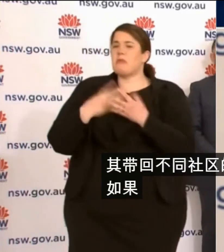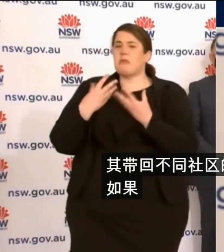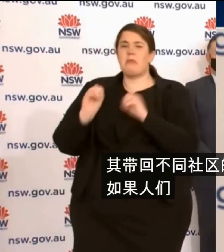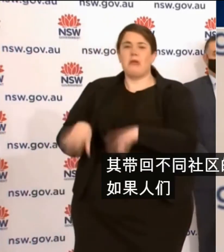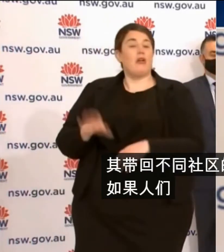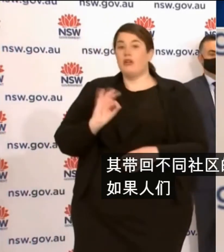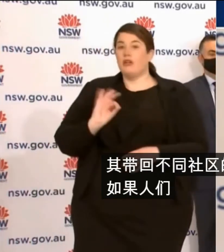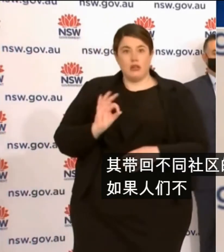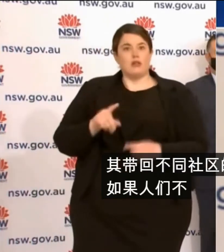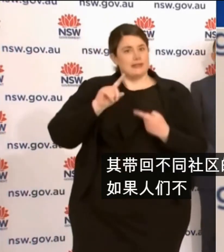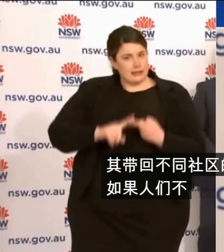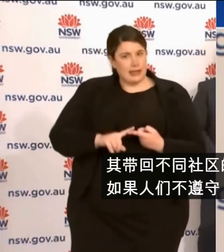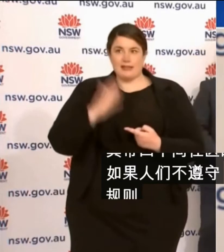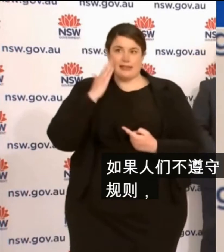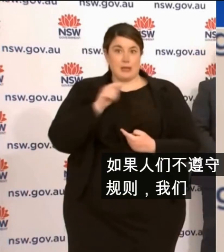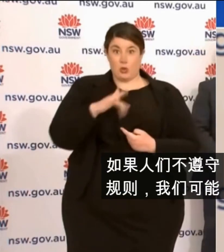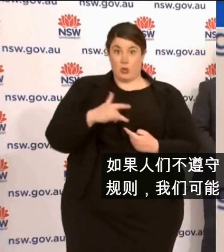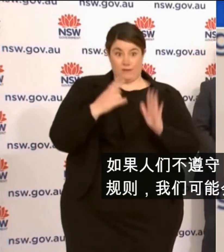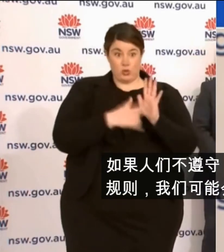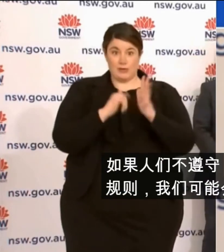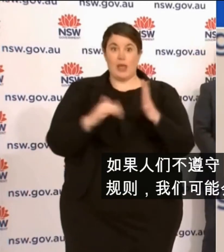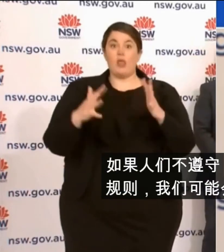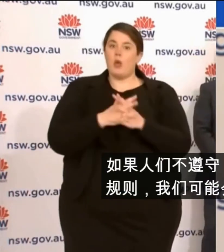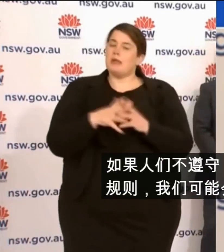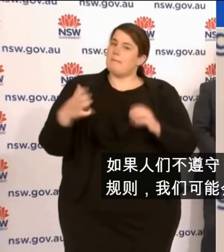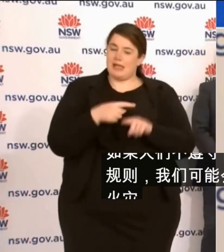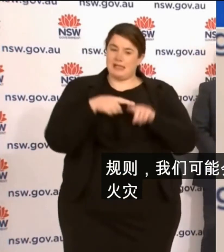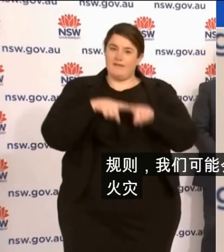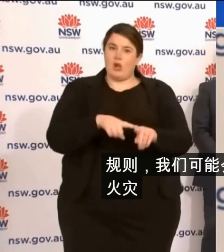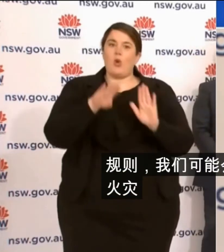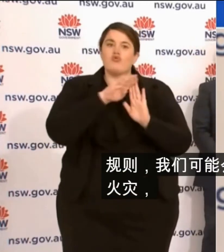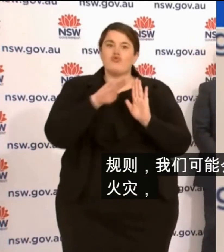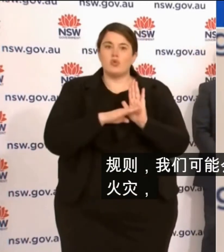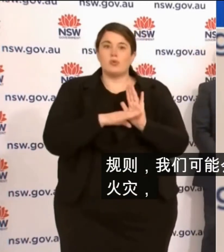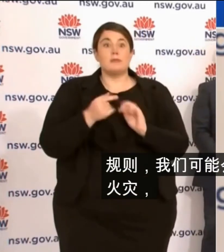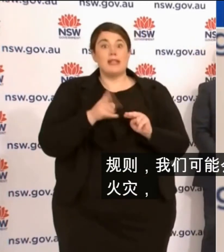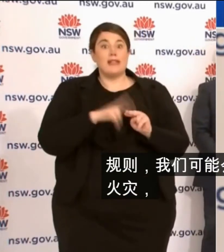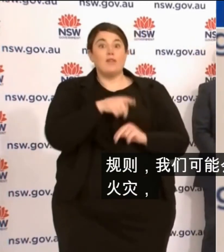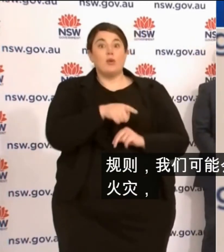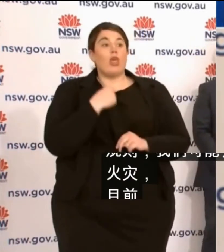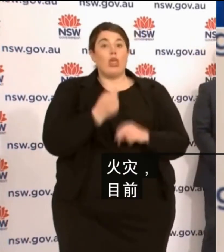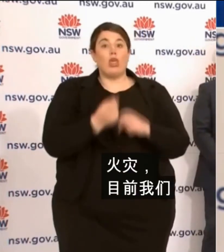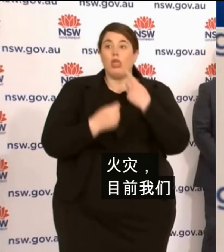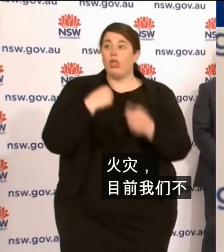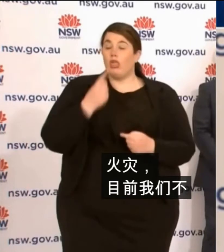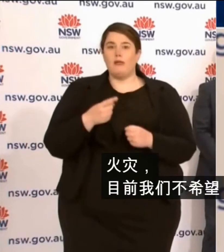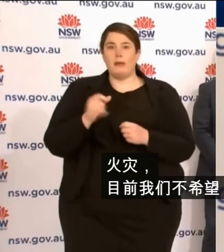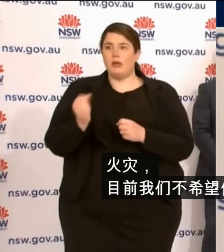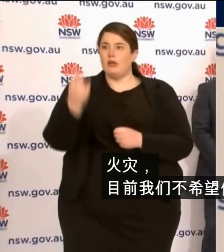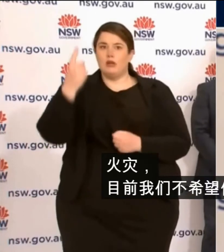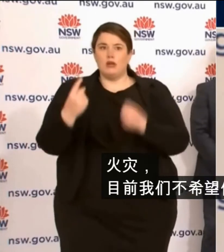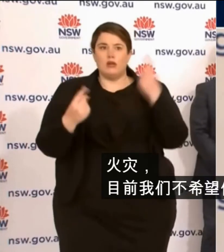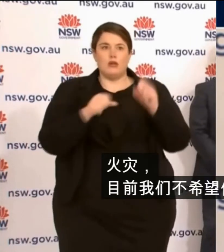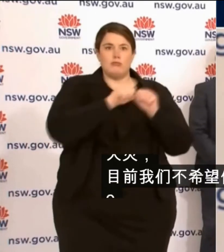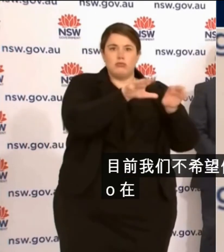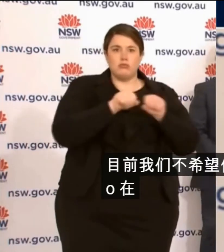And if people are not following the rules there, we can have additional bushfires. And at the moment, with our stretched system,